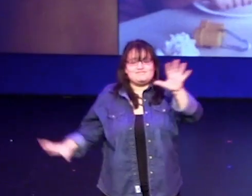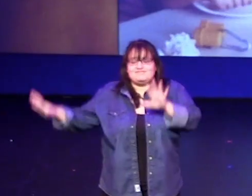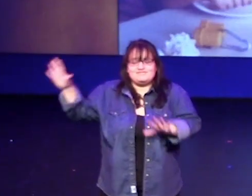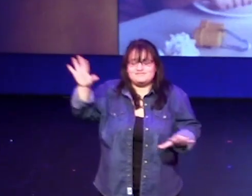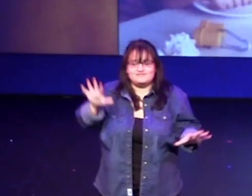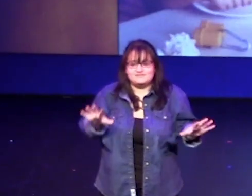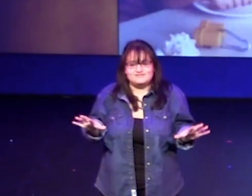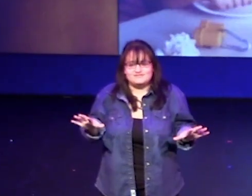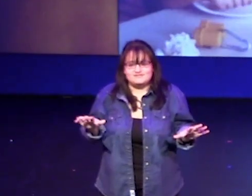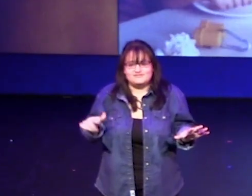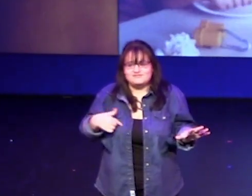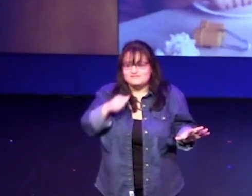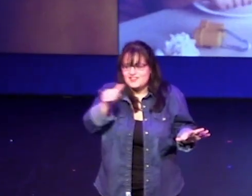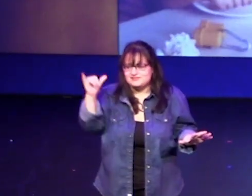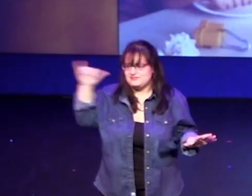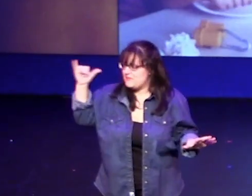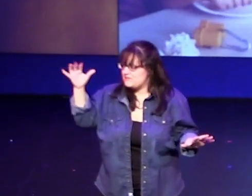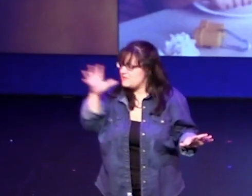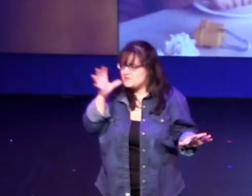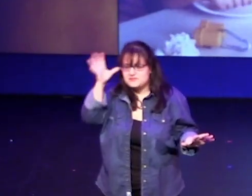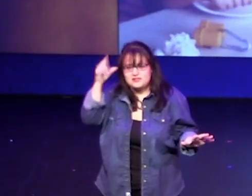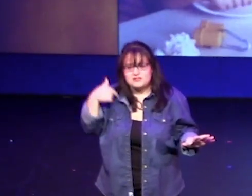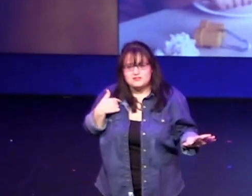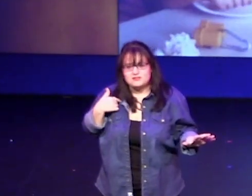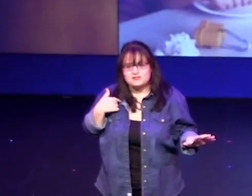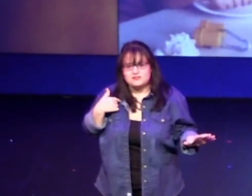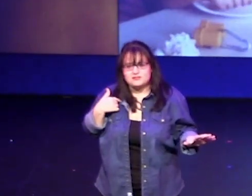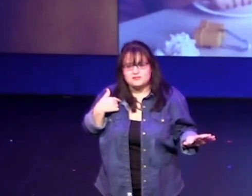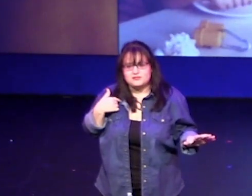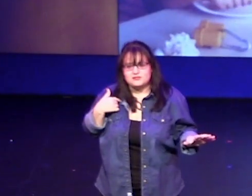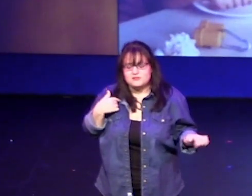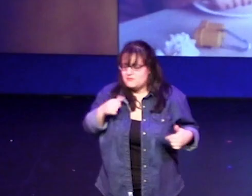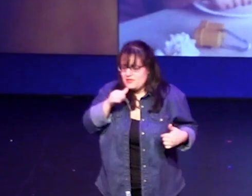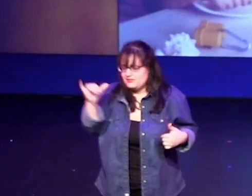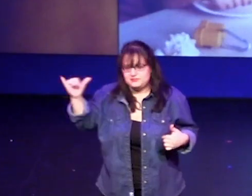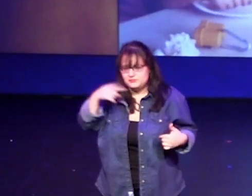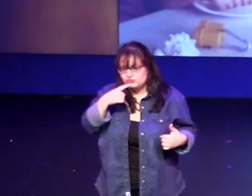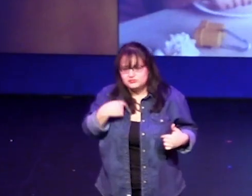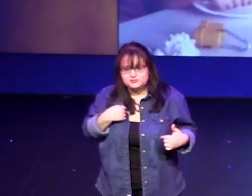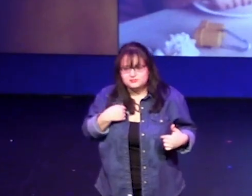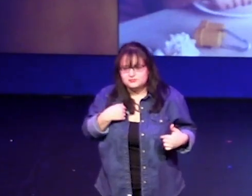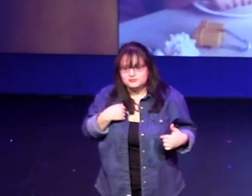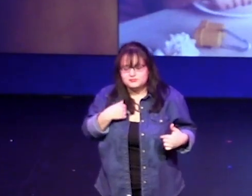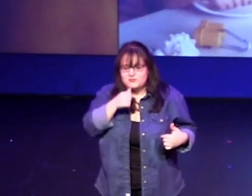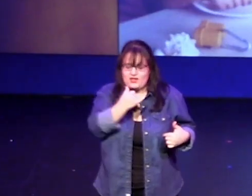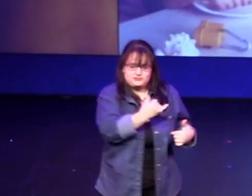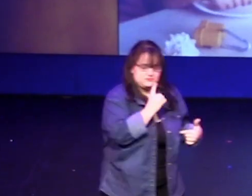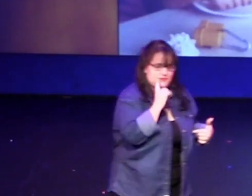I got a cochlear implant. It wasn't a magic fix. I wasn't just like my parents. I wasn't just like a